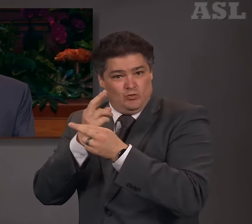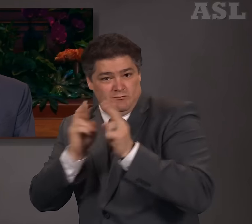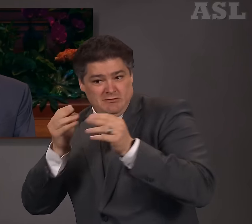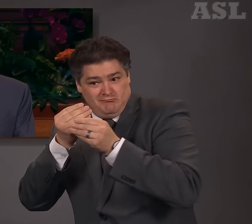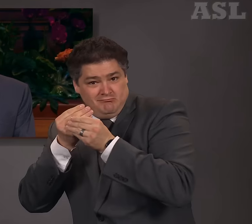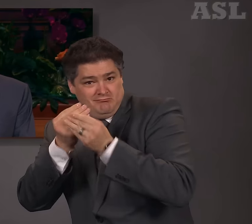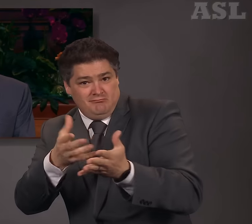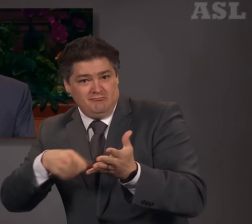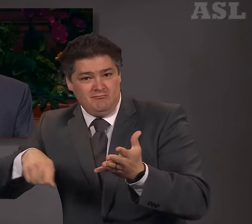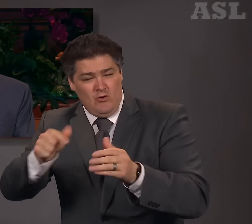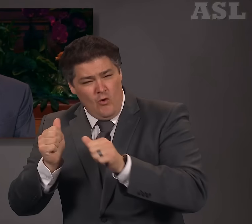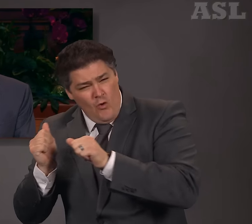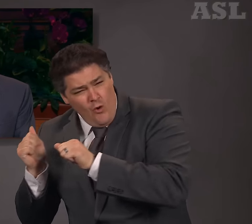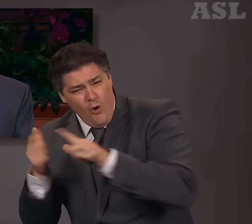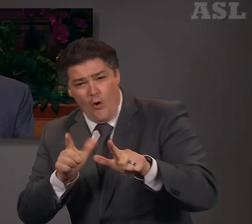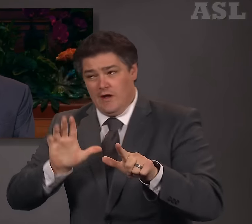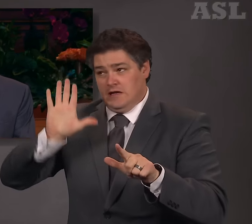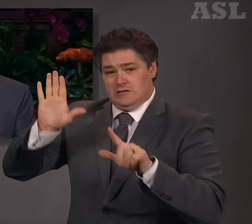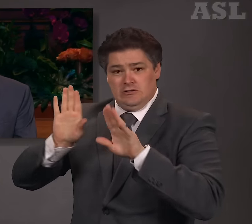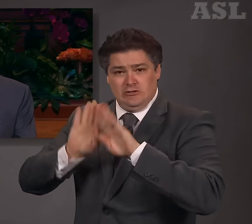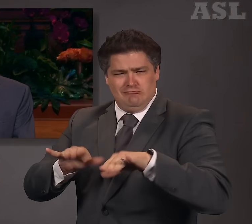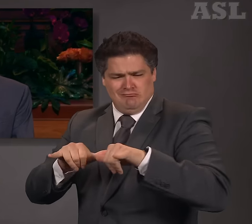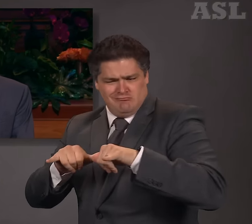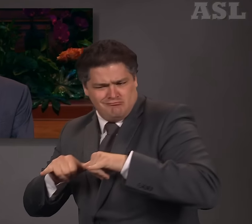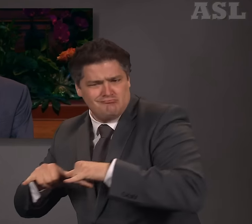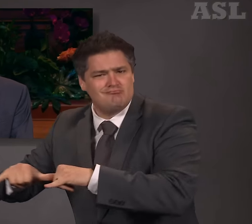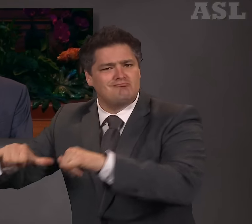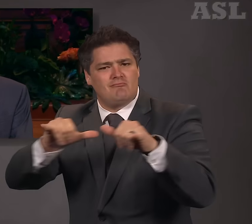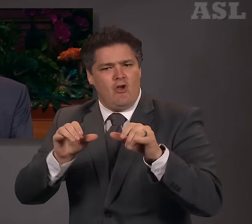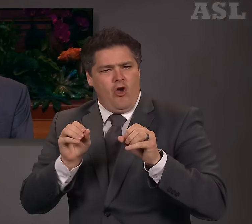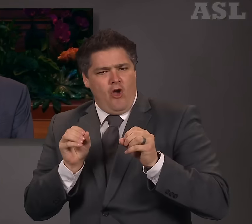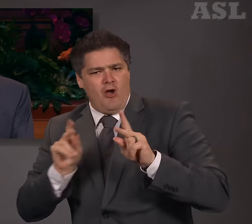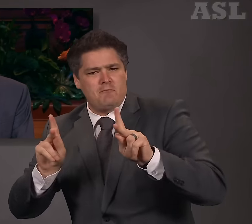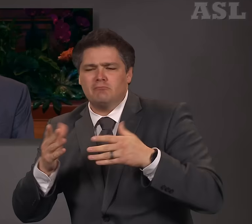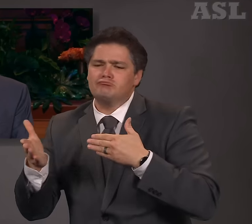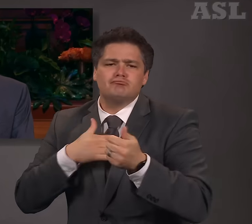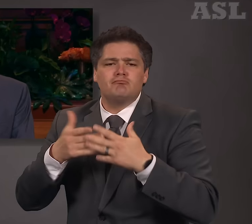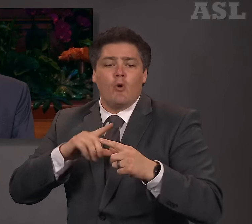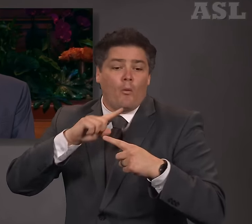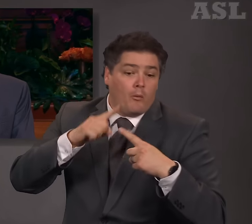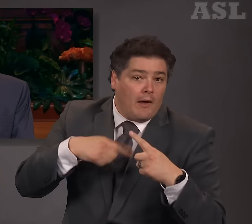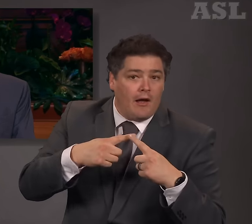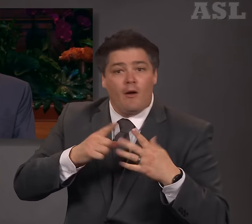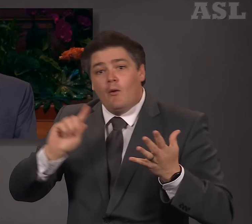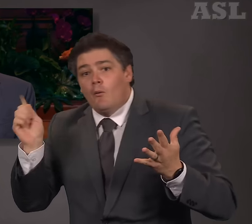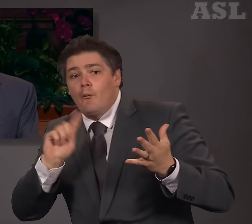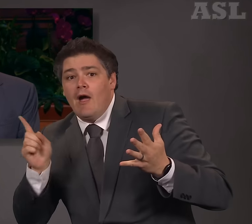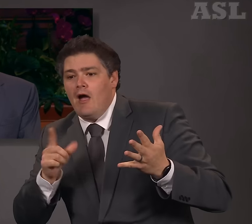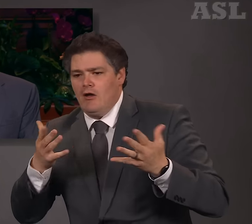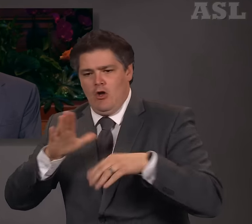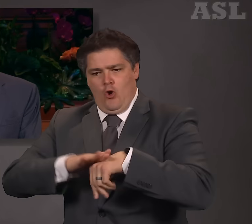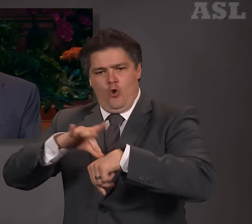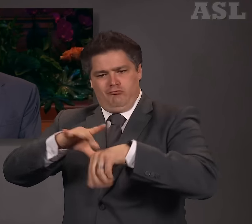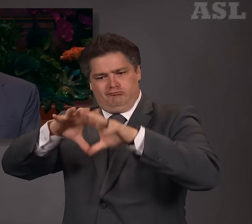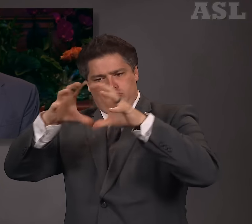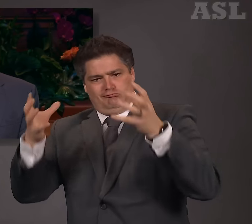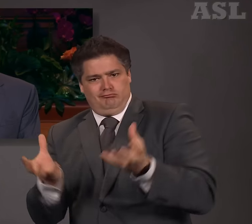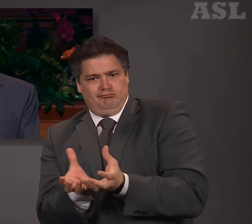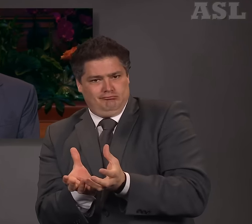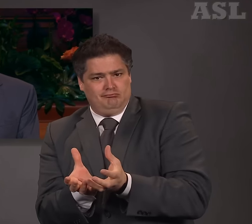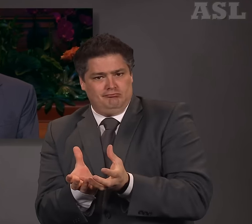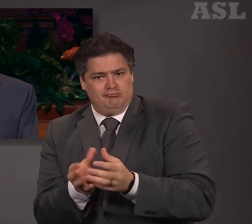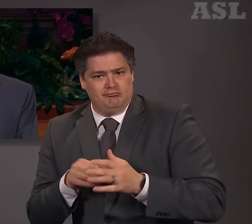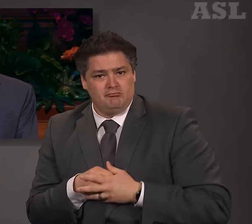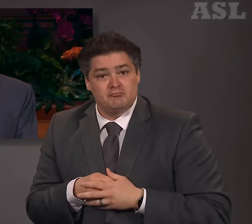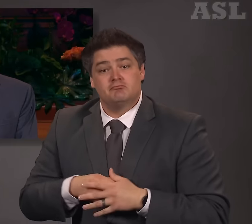his children, whenever and wherever they may have lived on the earth. While the glory of even the least of the